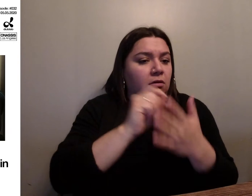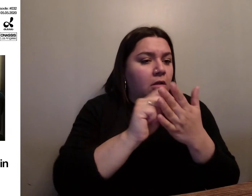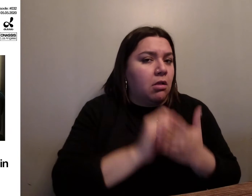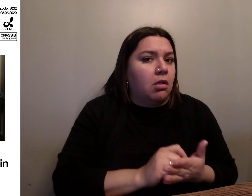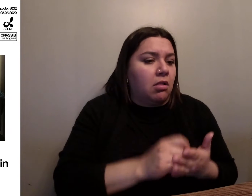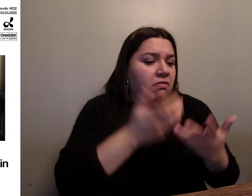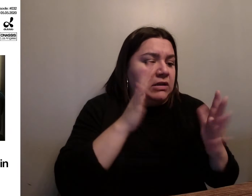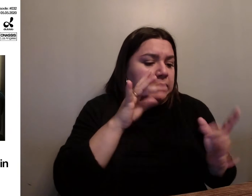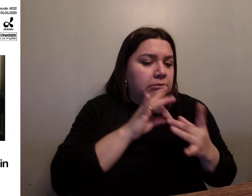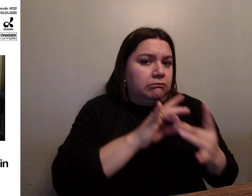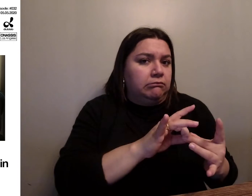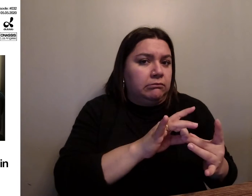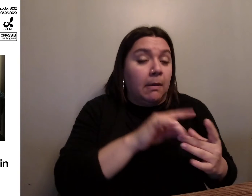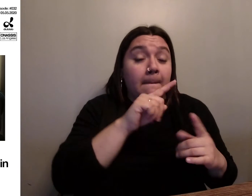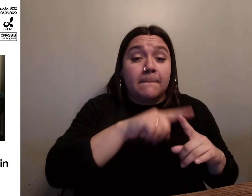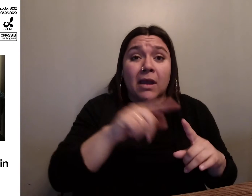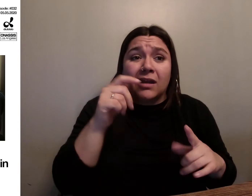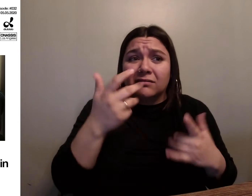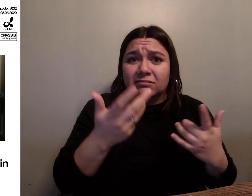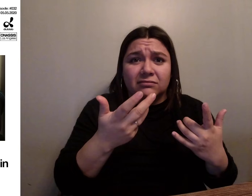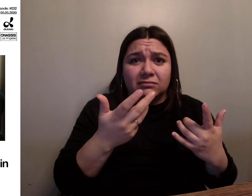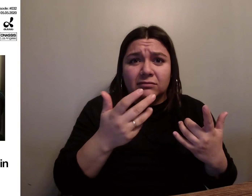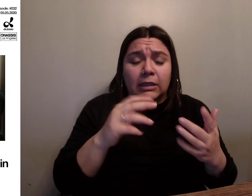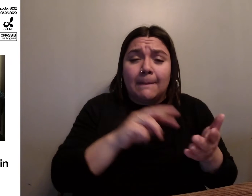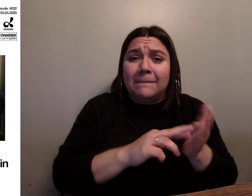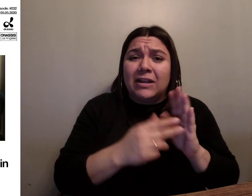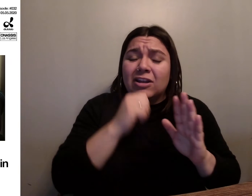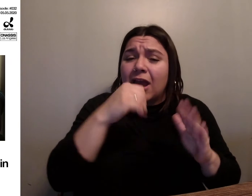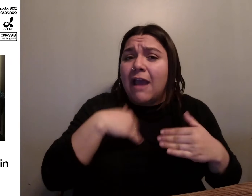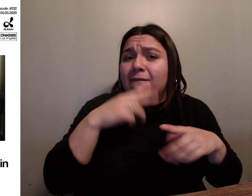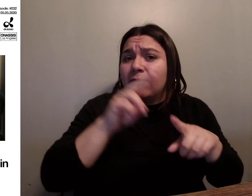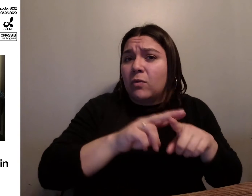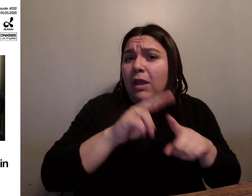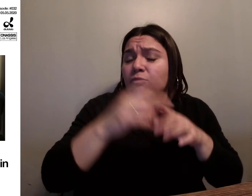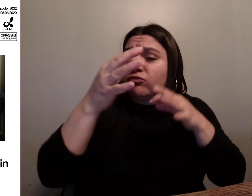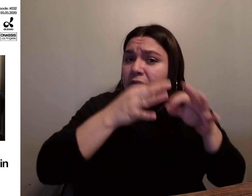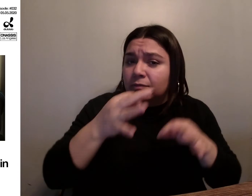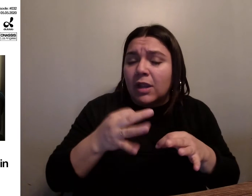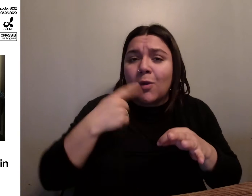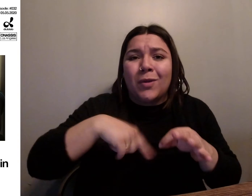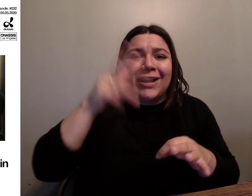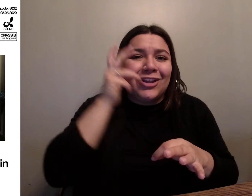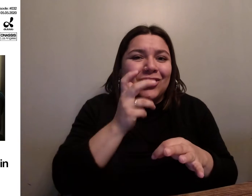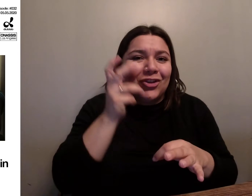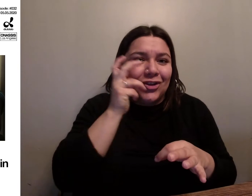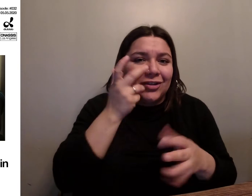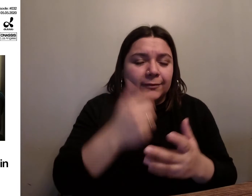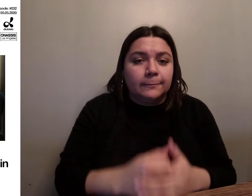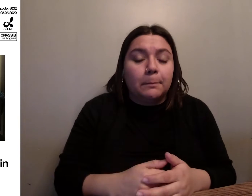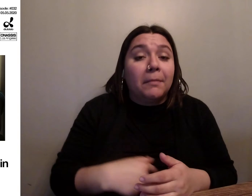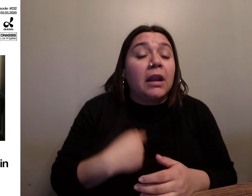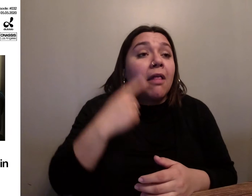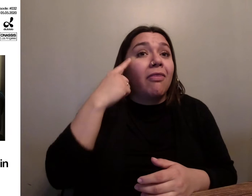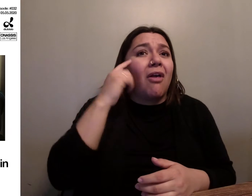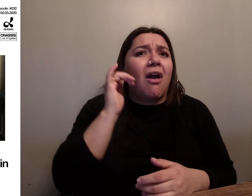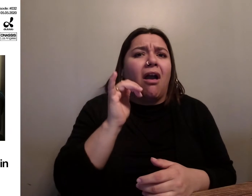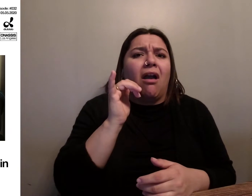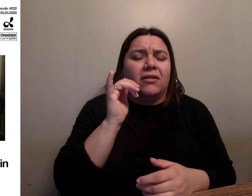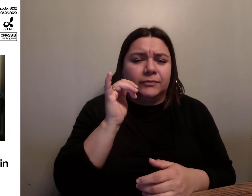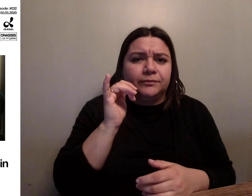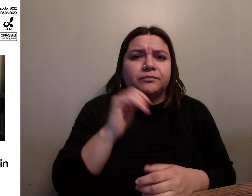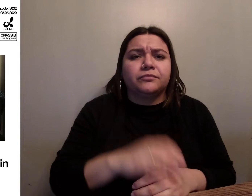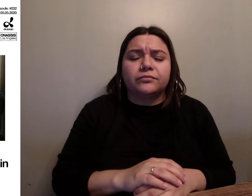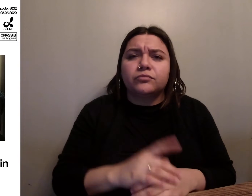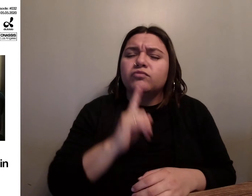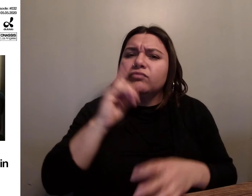vocabulary to express what we hear. And I thought, geez, it was really important to